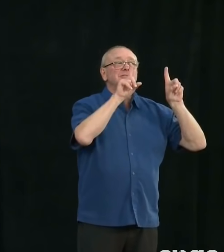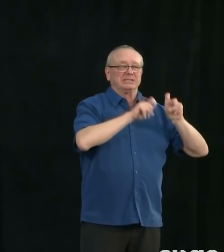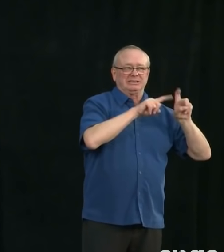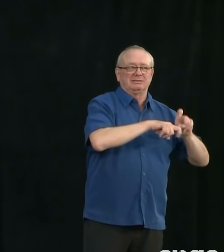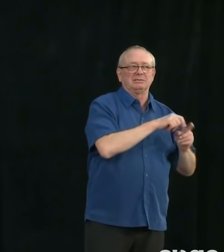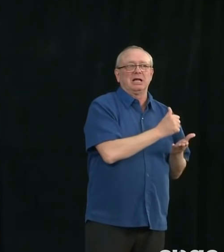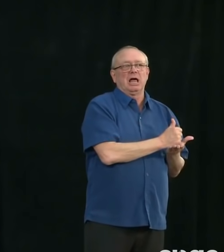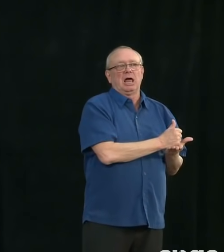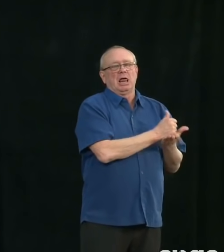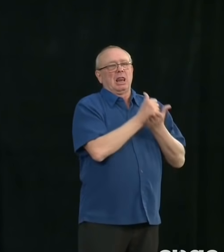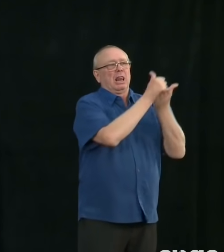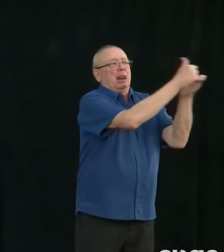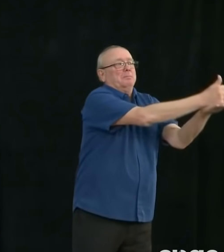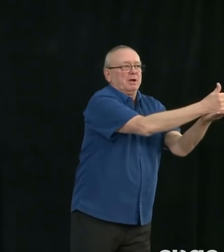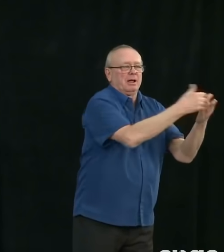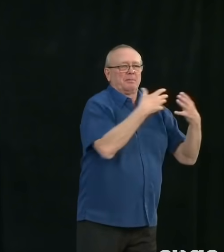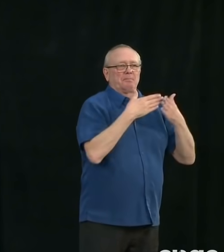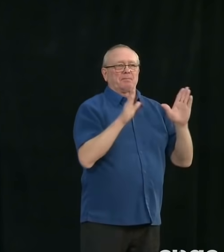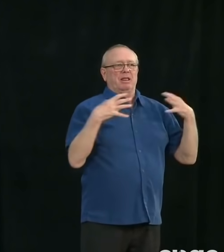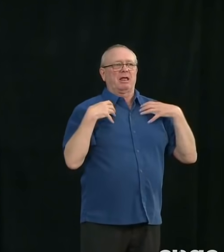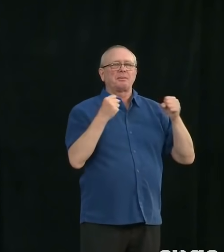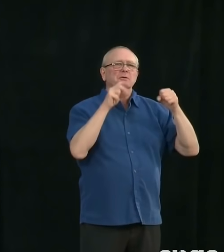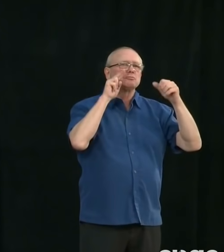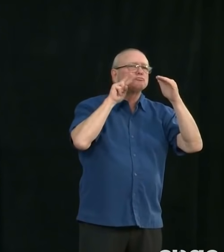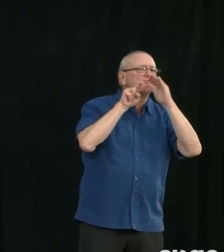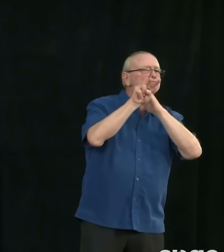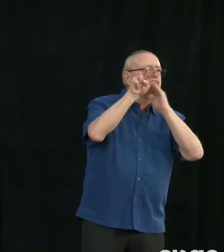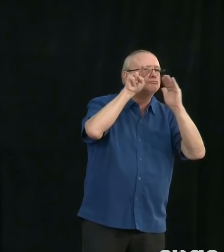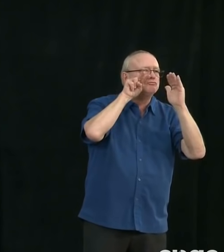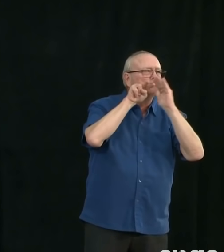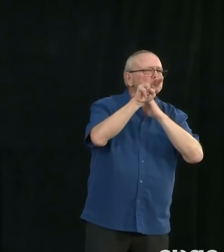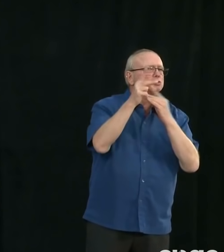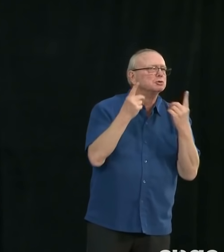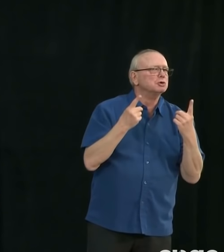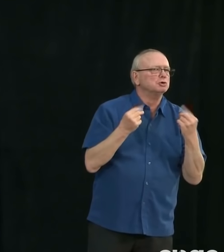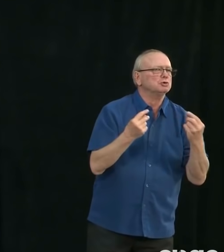decisions about our future. Good data leads